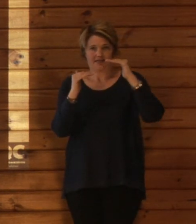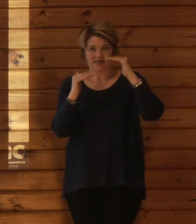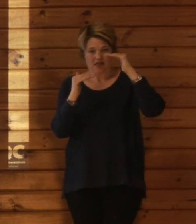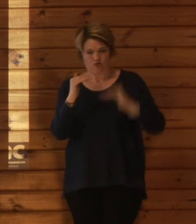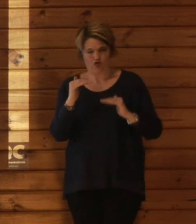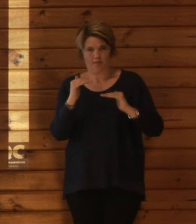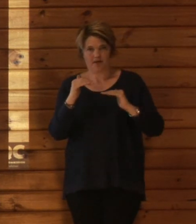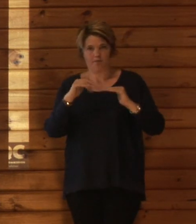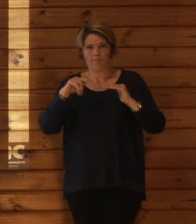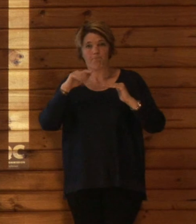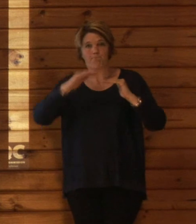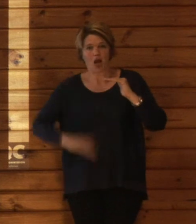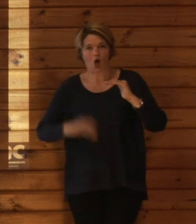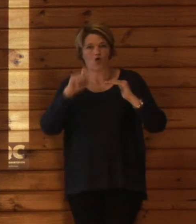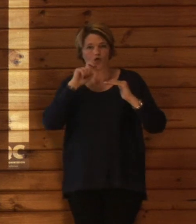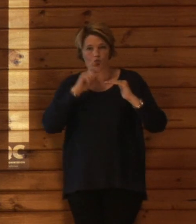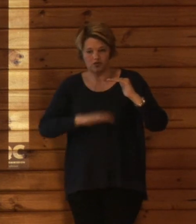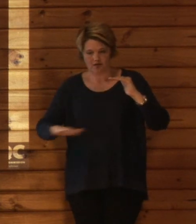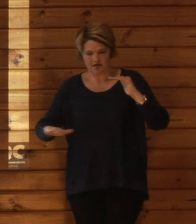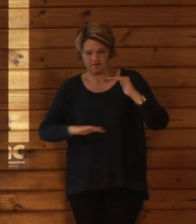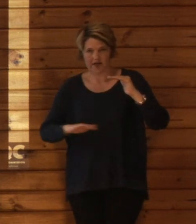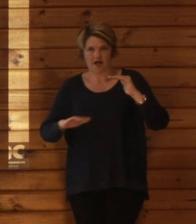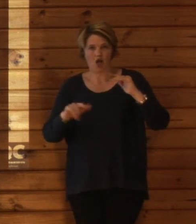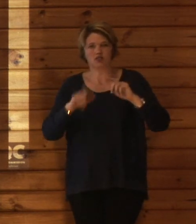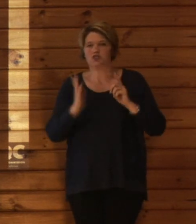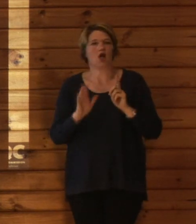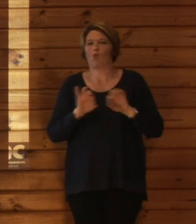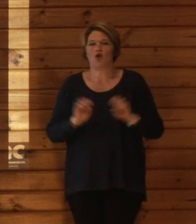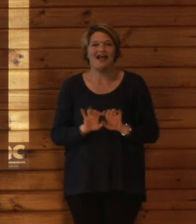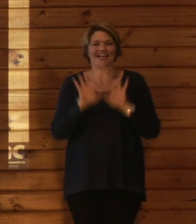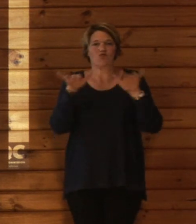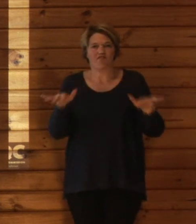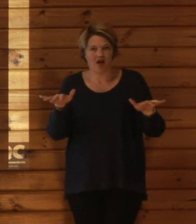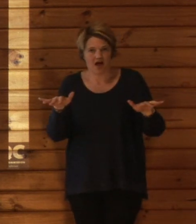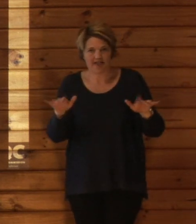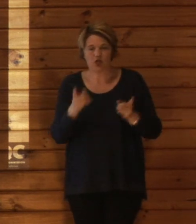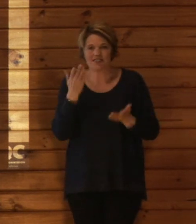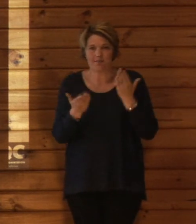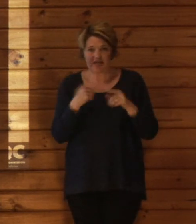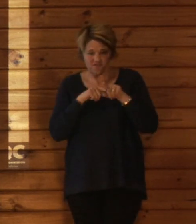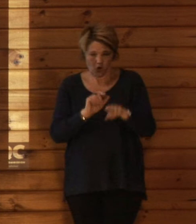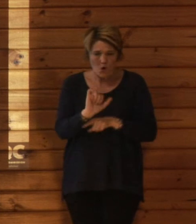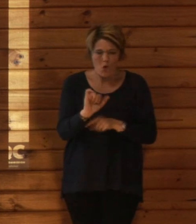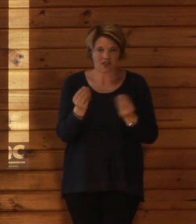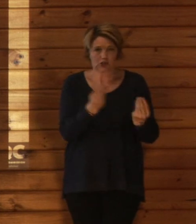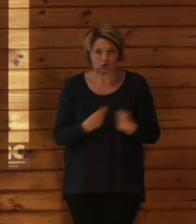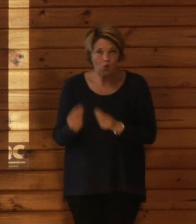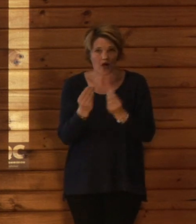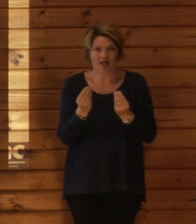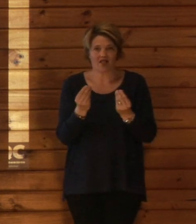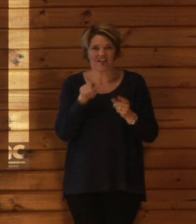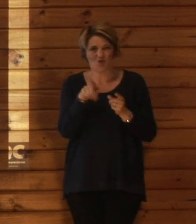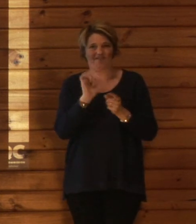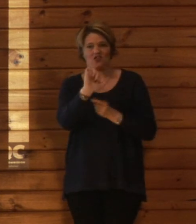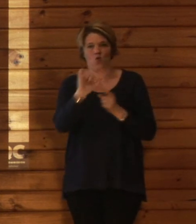thick crust as you had before. So increased liquefaction vulnerability is very sensitive to what sort of soils you've got in that shallow